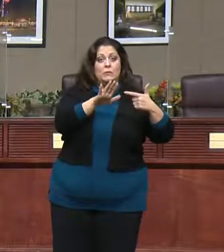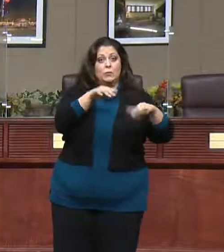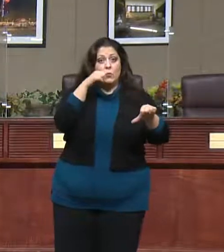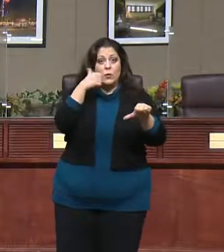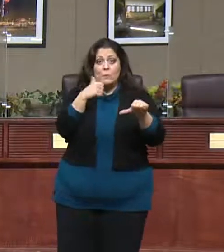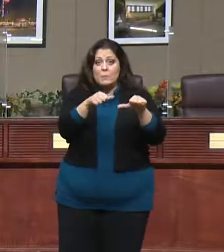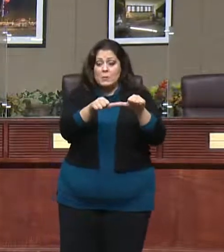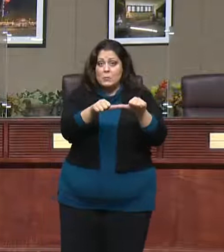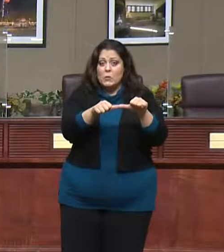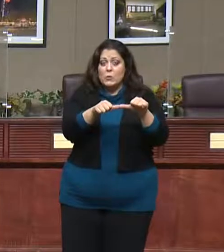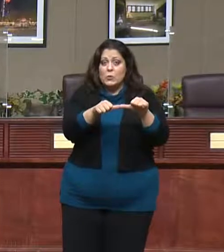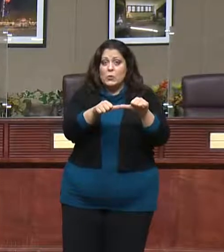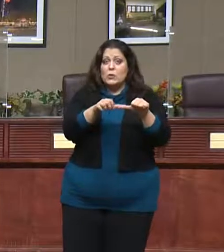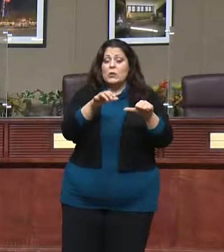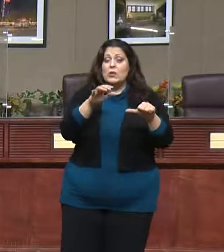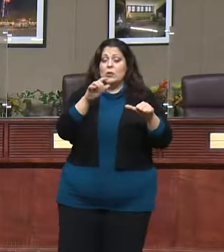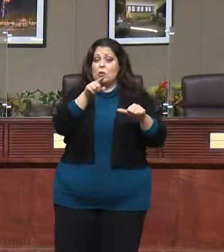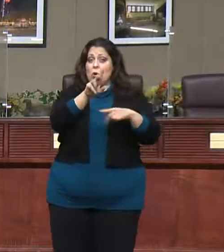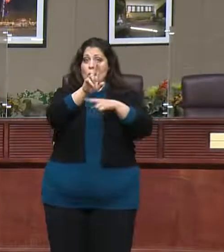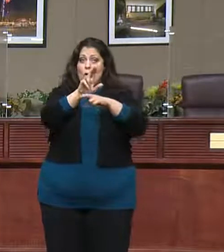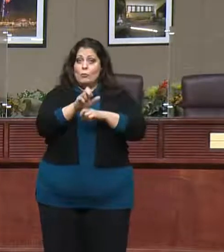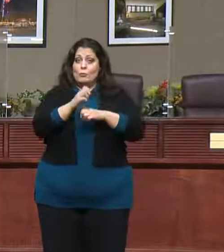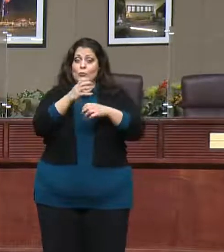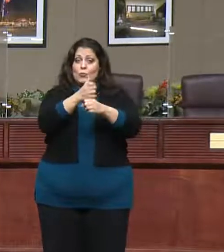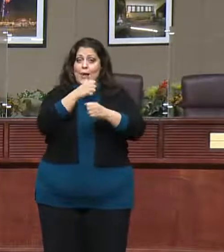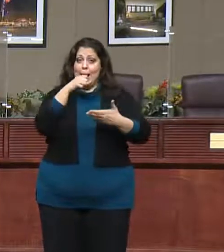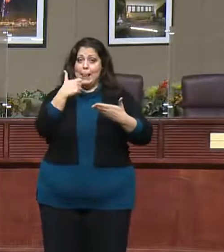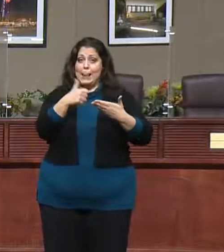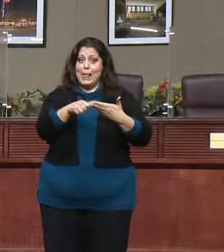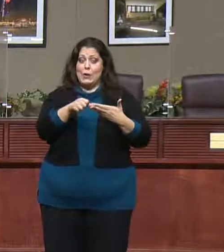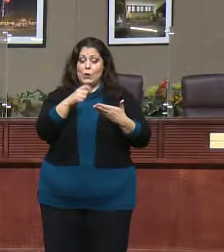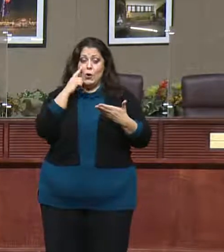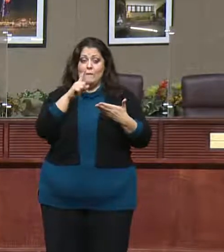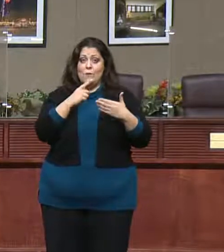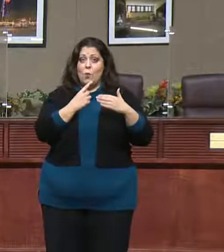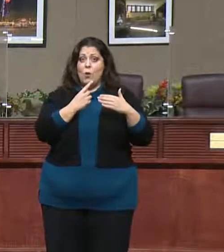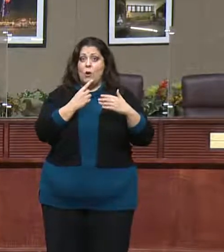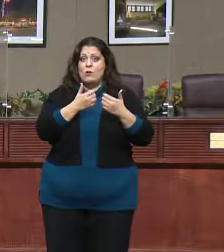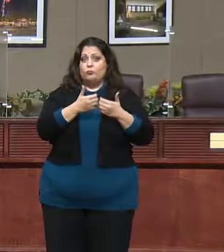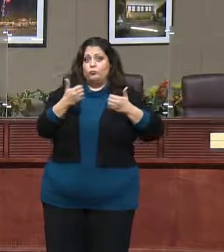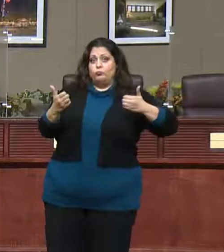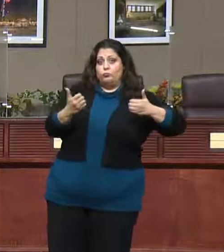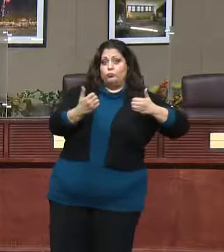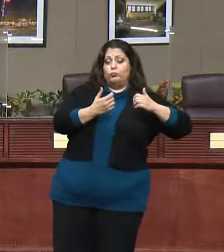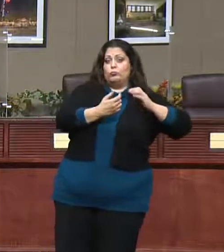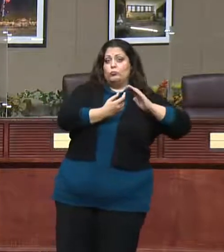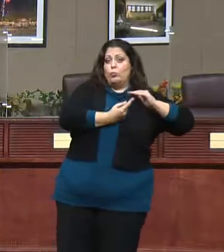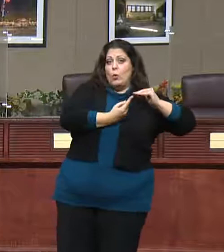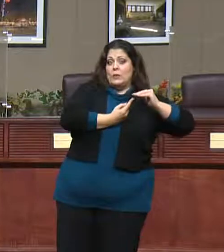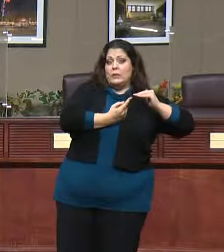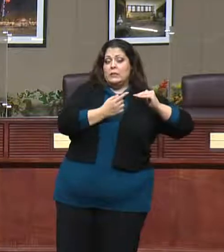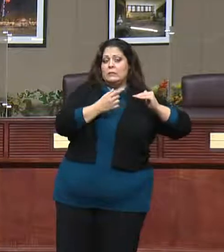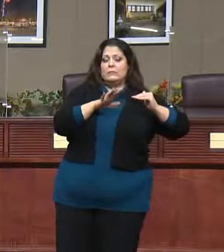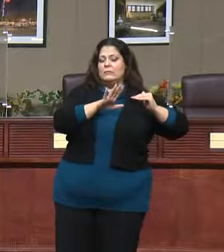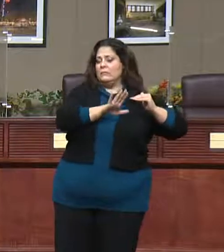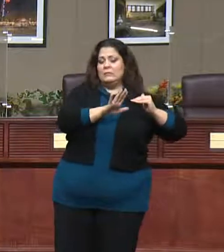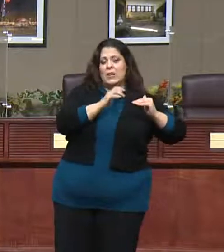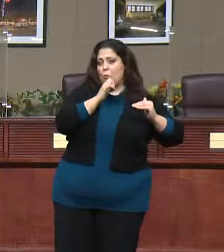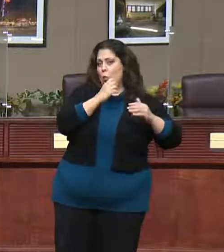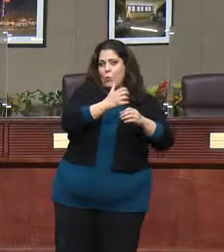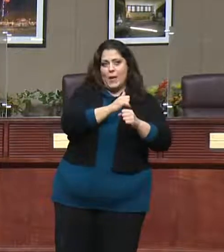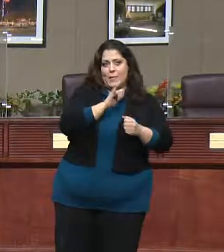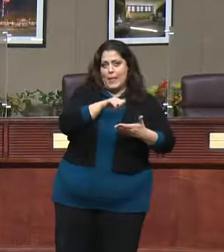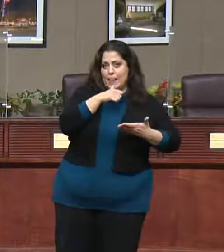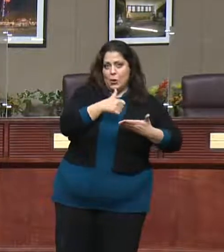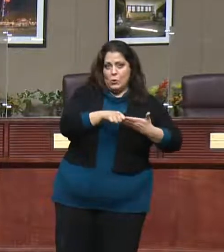for quarantine that you were accustomed to receive when the students were in class. Because the students are not in class, we